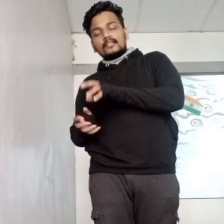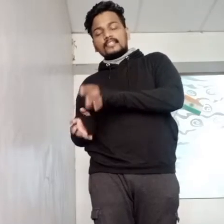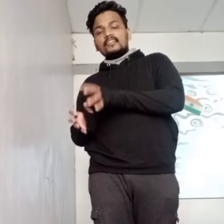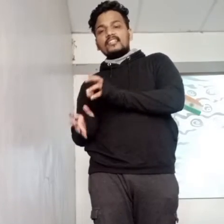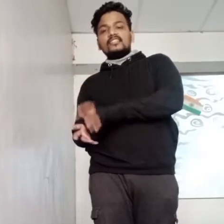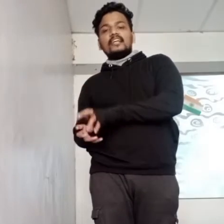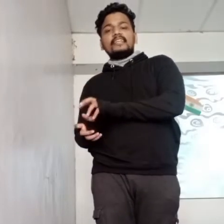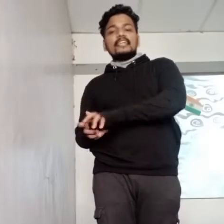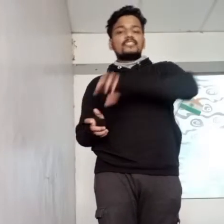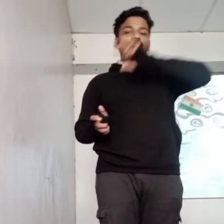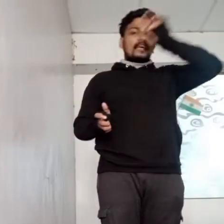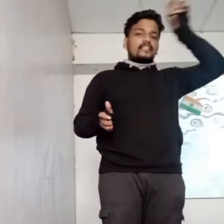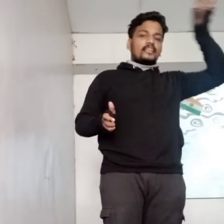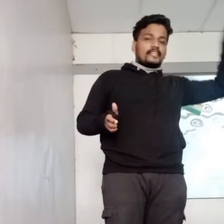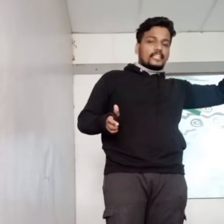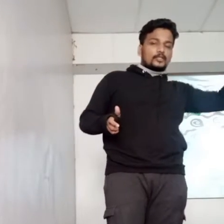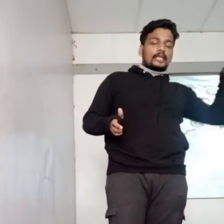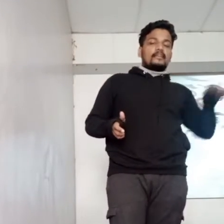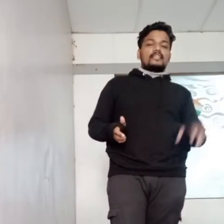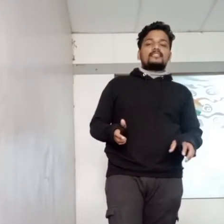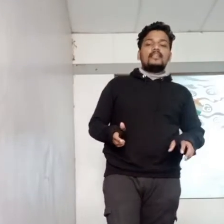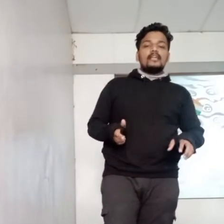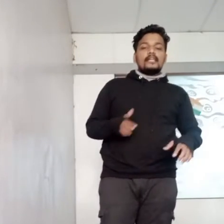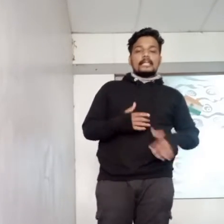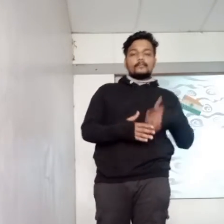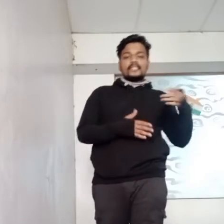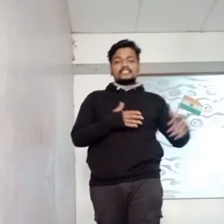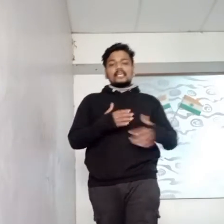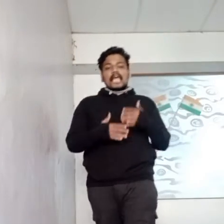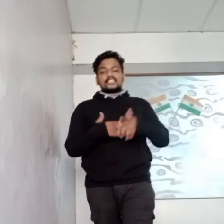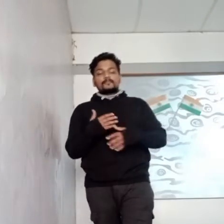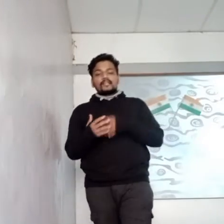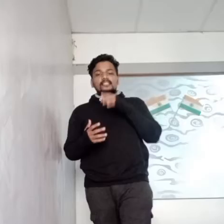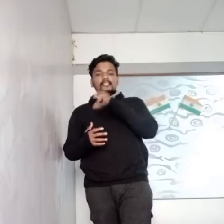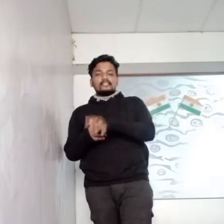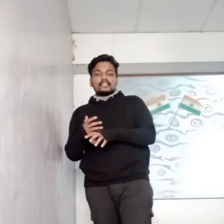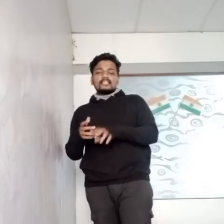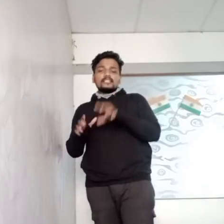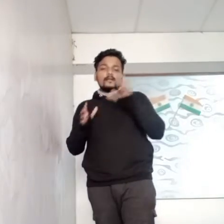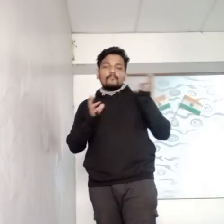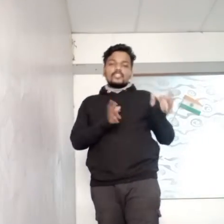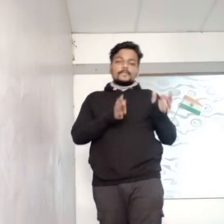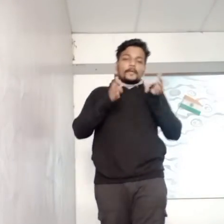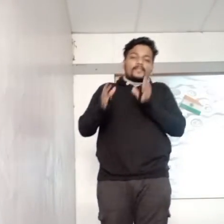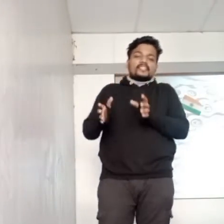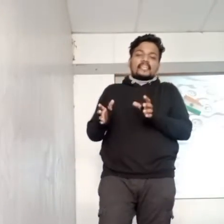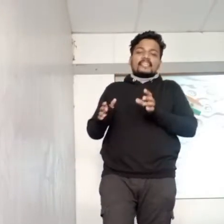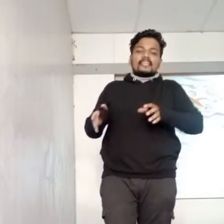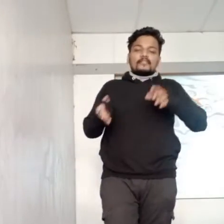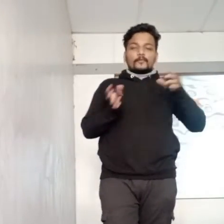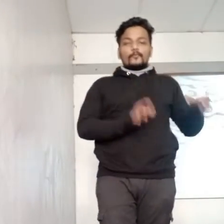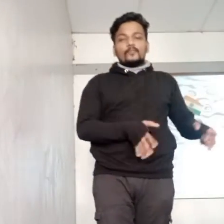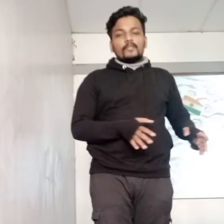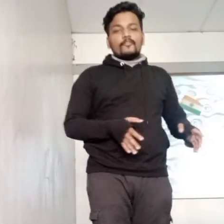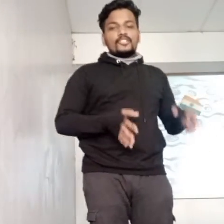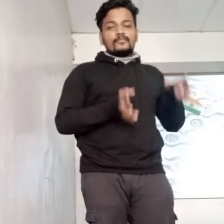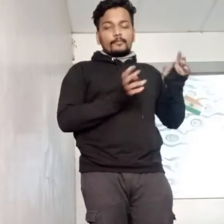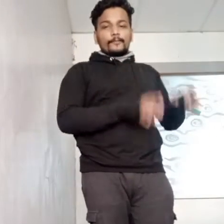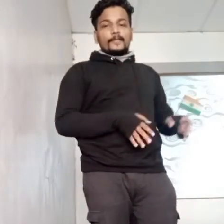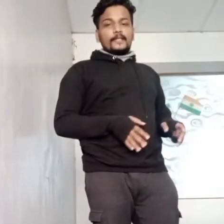returned thread can start their next task. That means as per their task, first 15 thread can perform the first 15